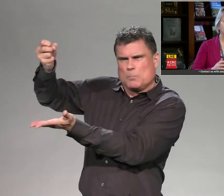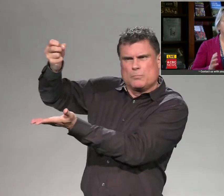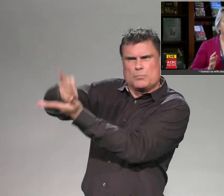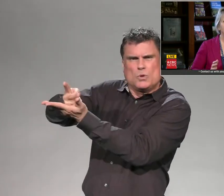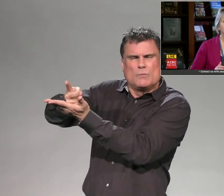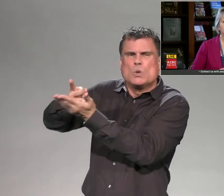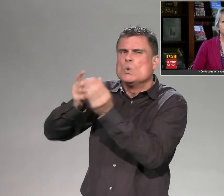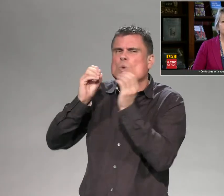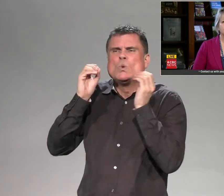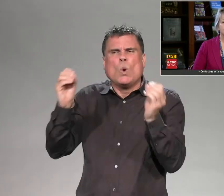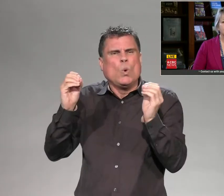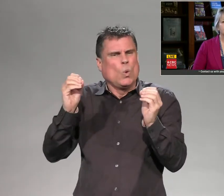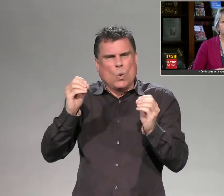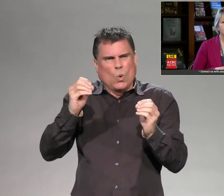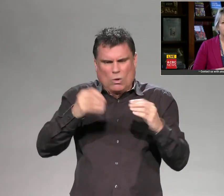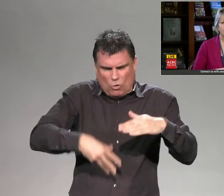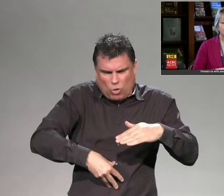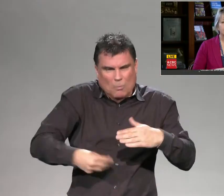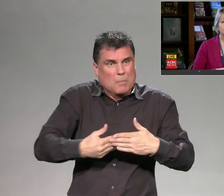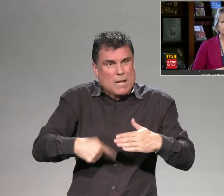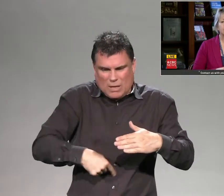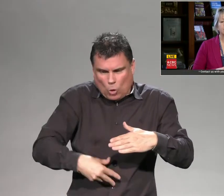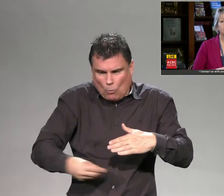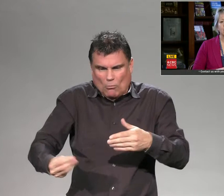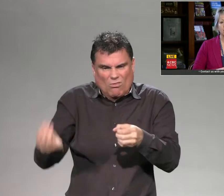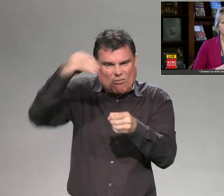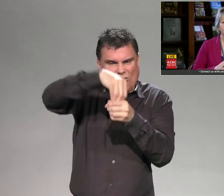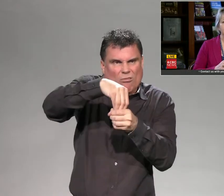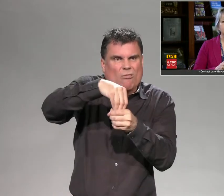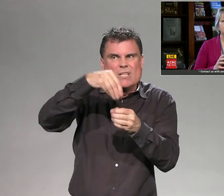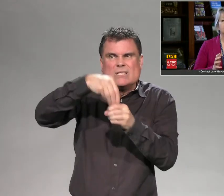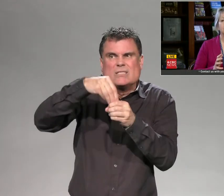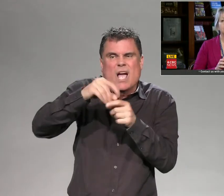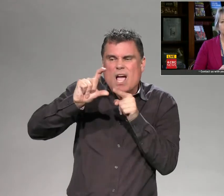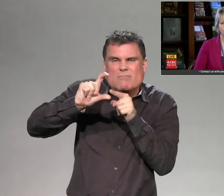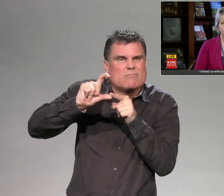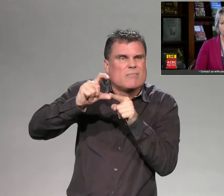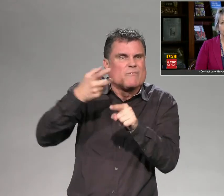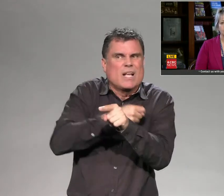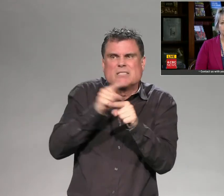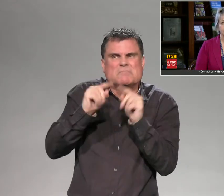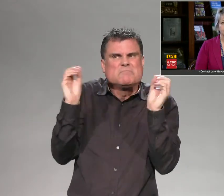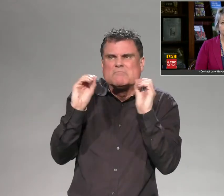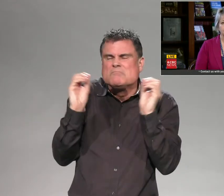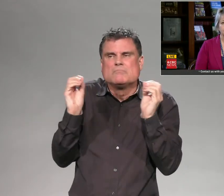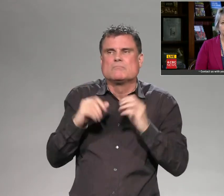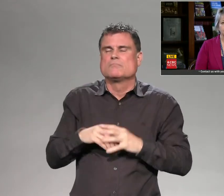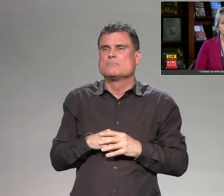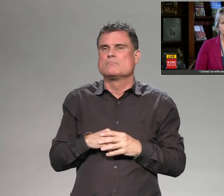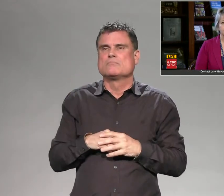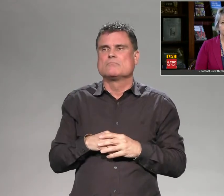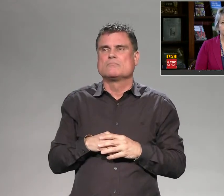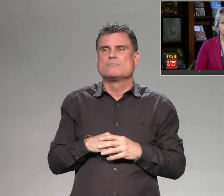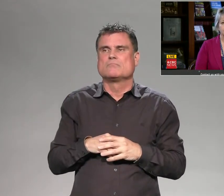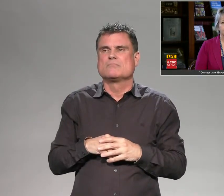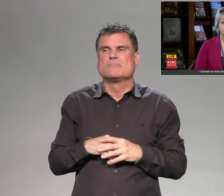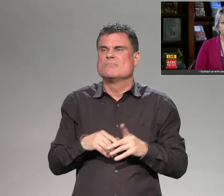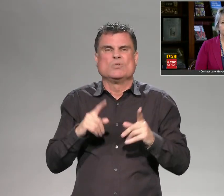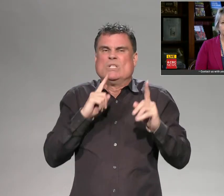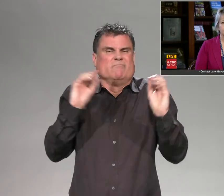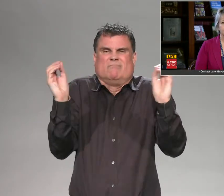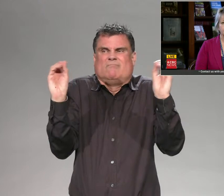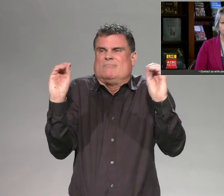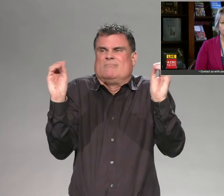from, but these ones are different, and they're new vaccines, and they don't contain any of those products. All right, thank you, Dr.